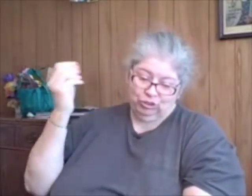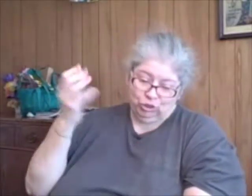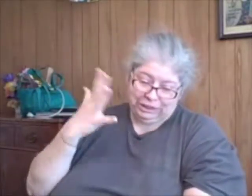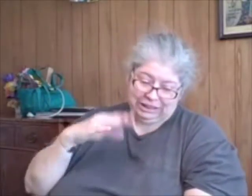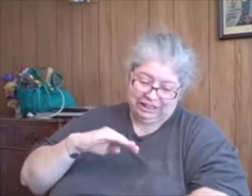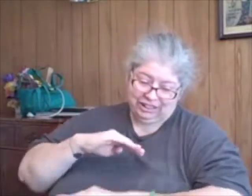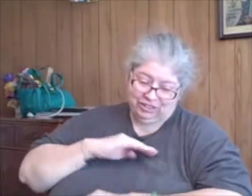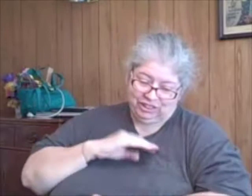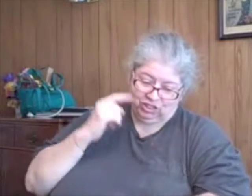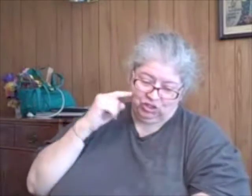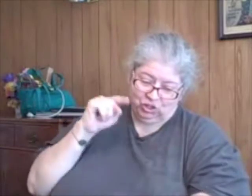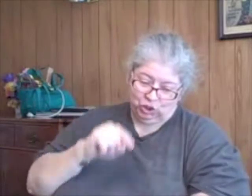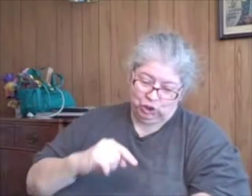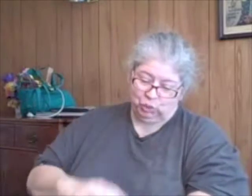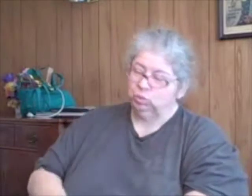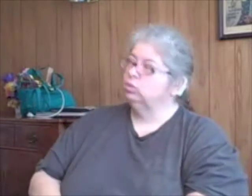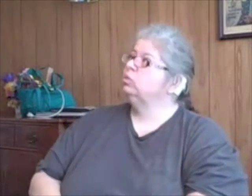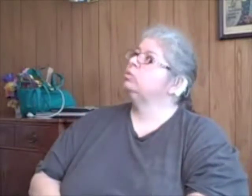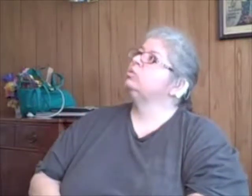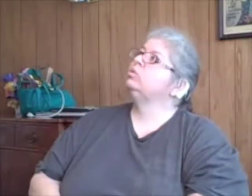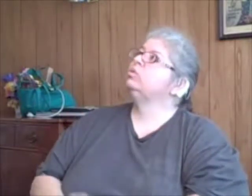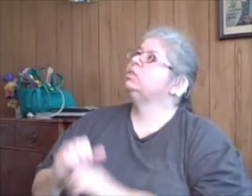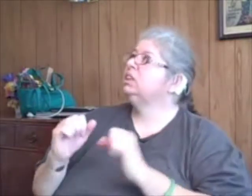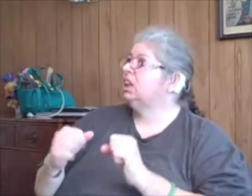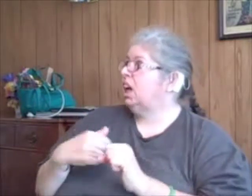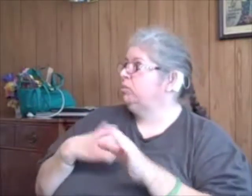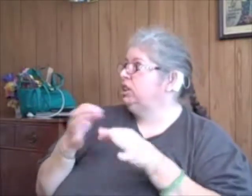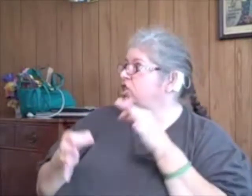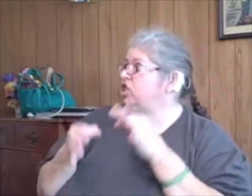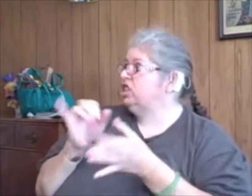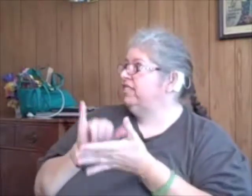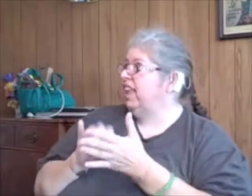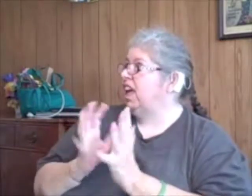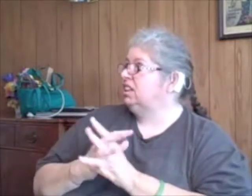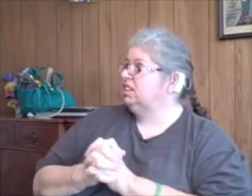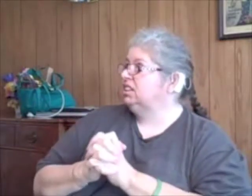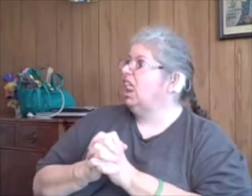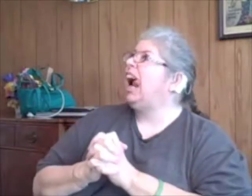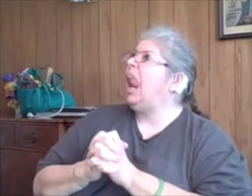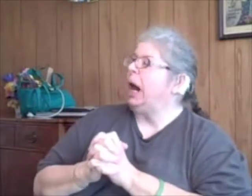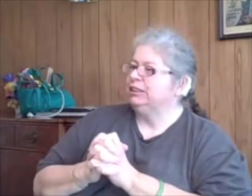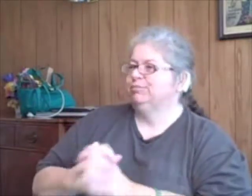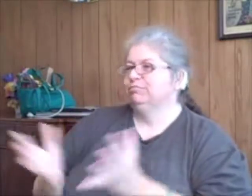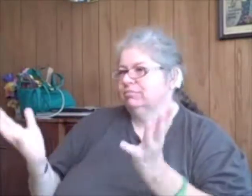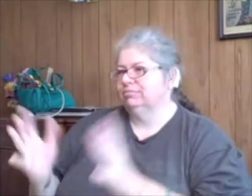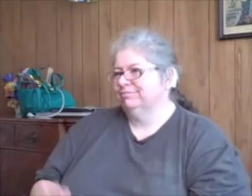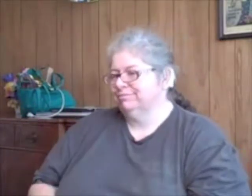I'll be better for you. And God would answer, my grace is enough for you.